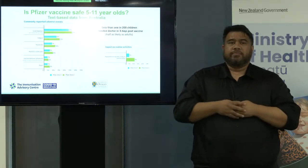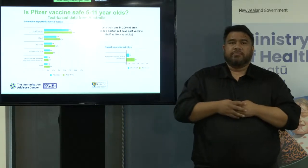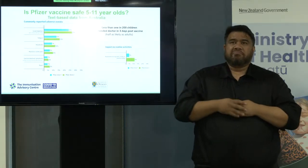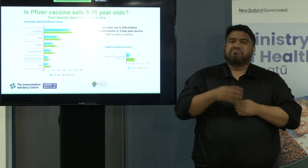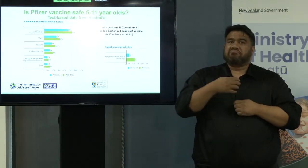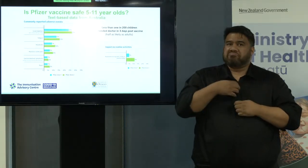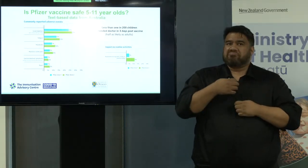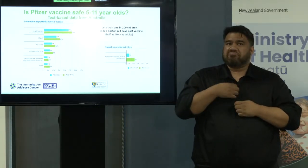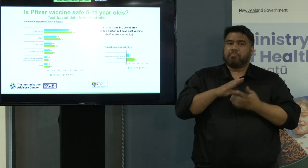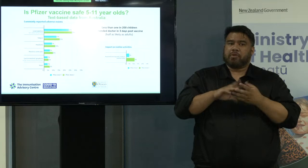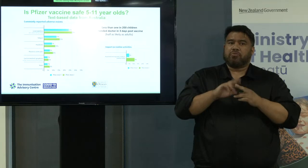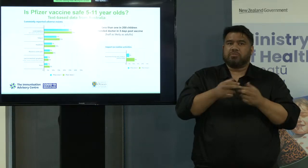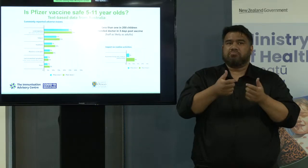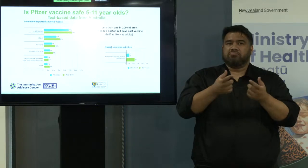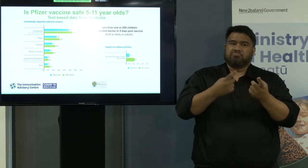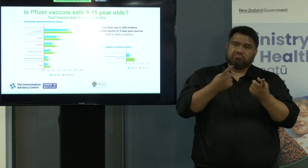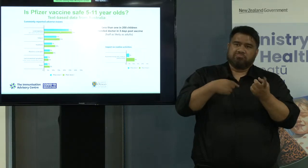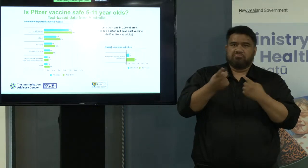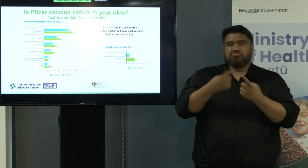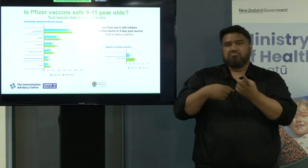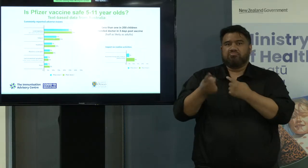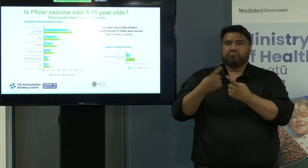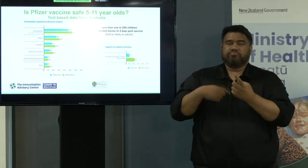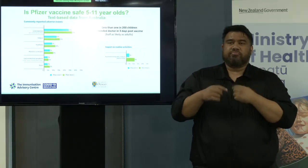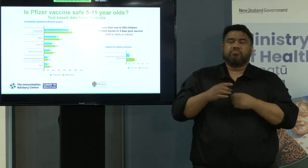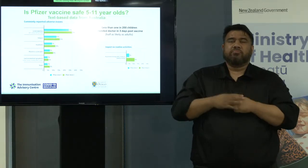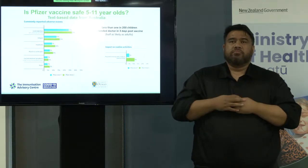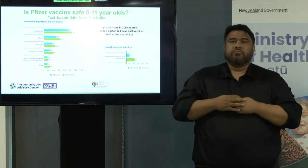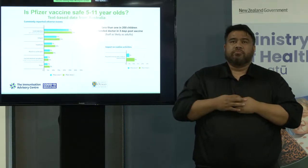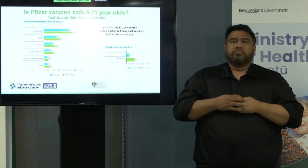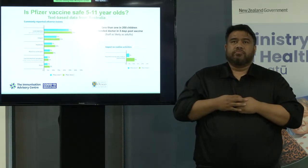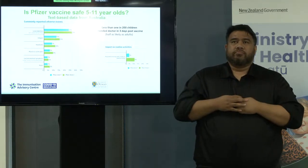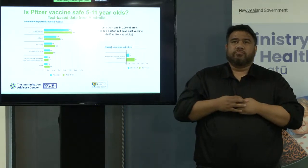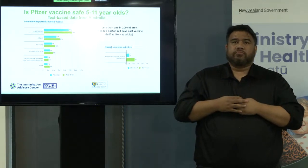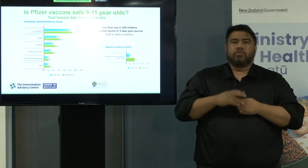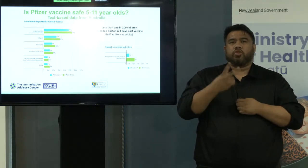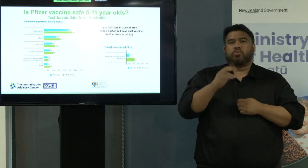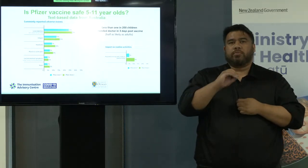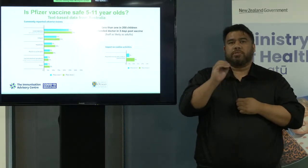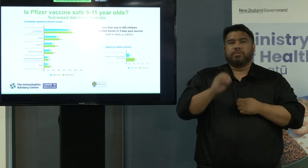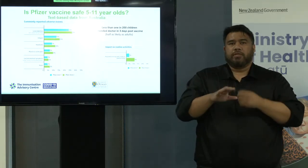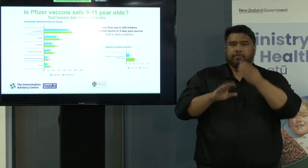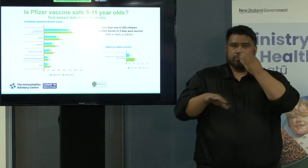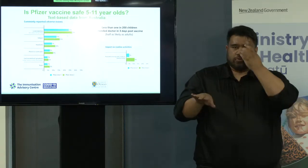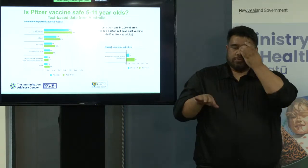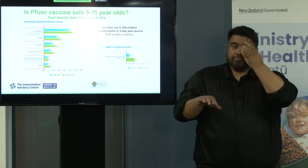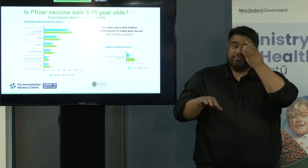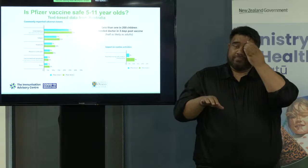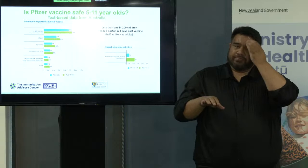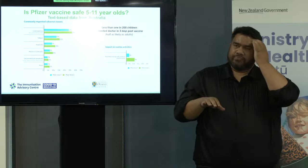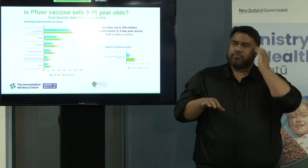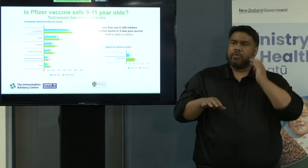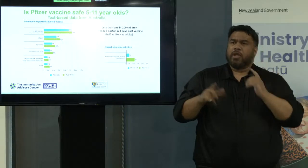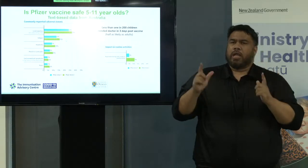pretty good. I mean, local reactions, not too surprisingly, about 20% of kids, but less common than adults.